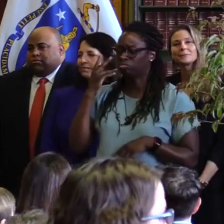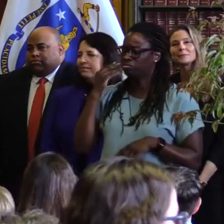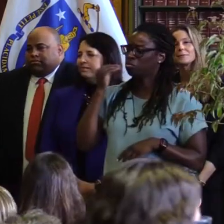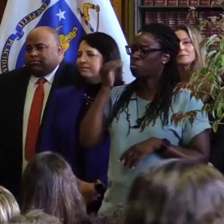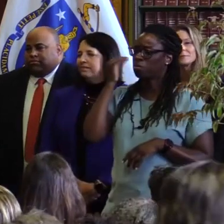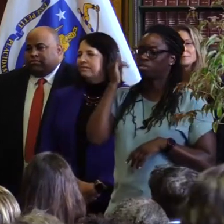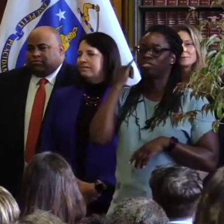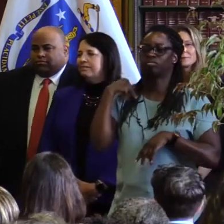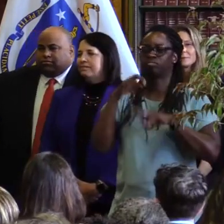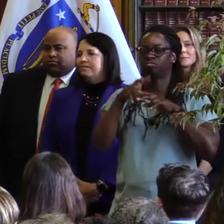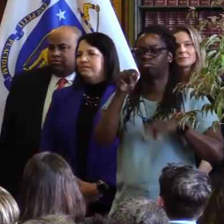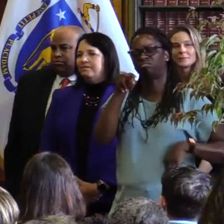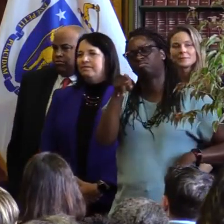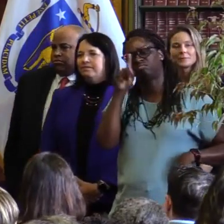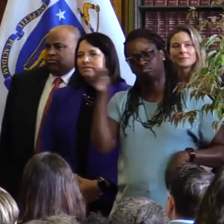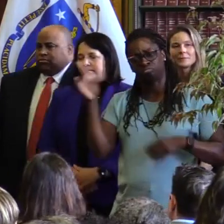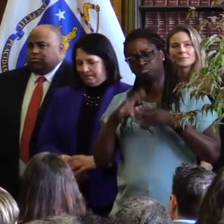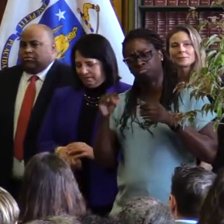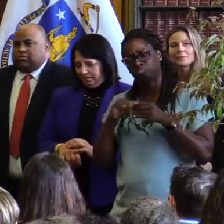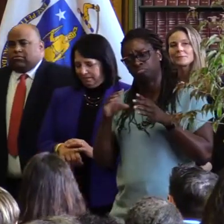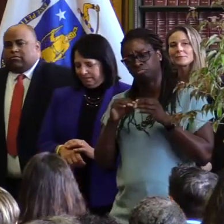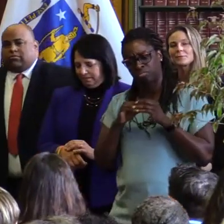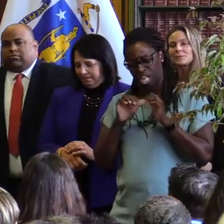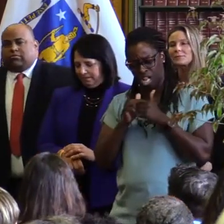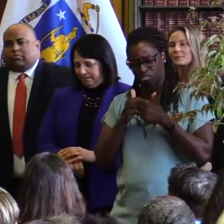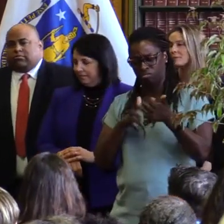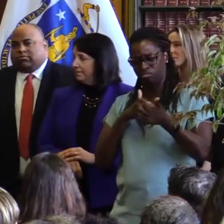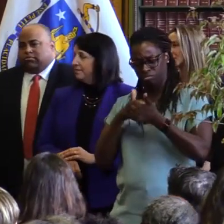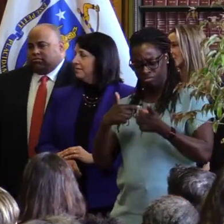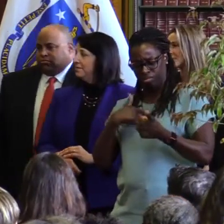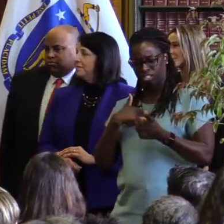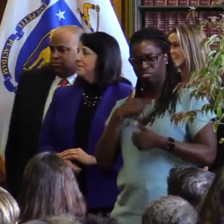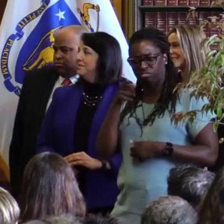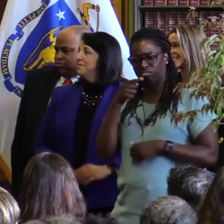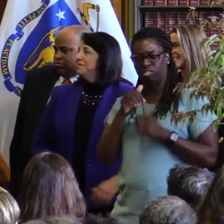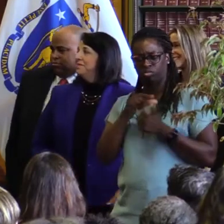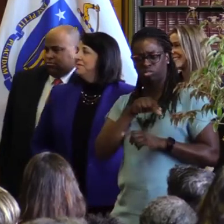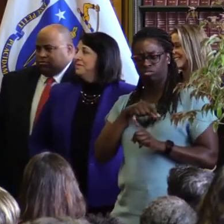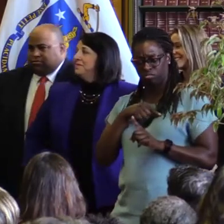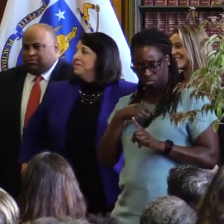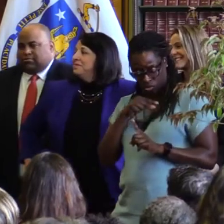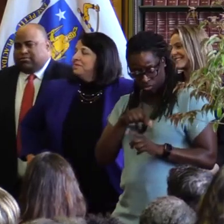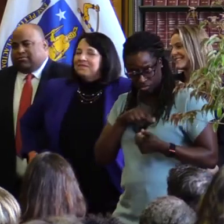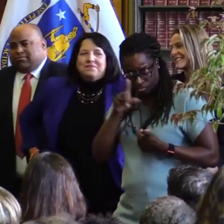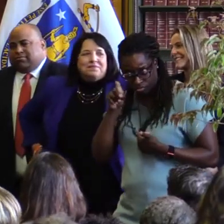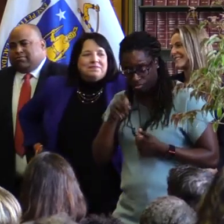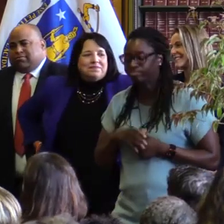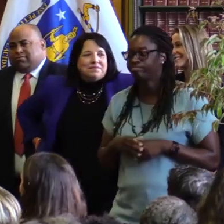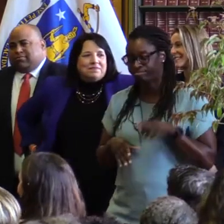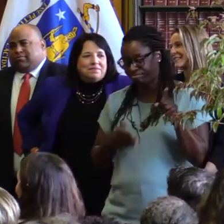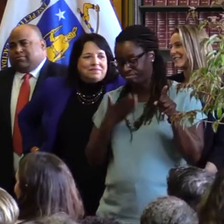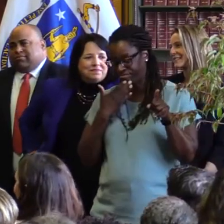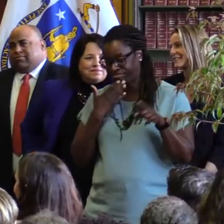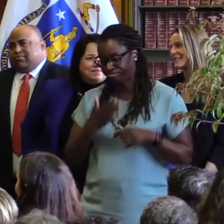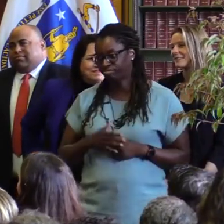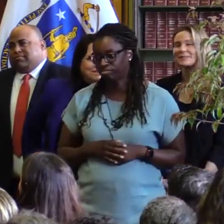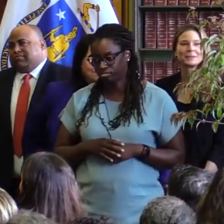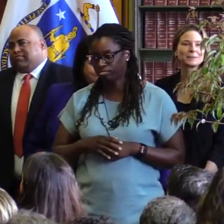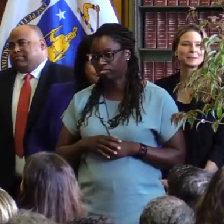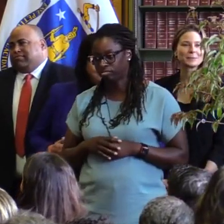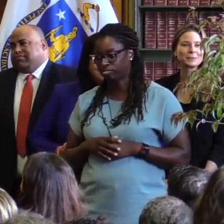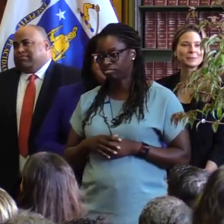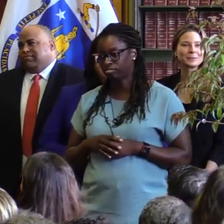Great. Well, thanks for the question, Charmin. And in reference to the trees, I did appreciate the mayor's comment. Thanks to the good work